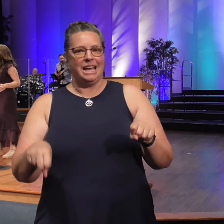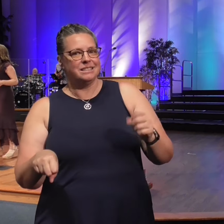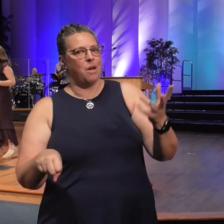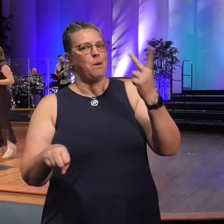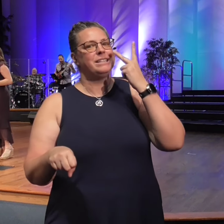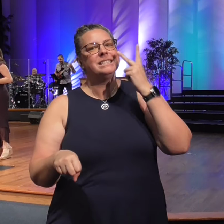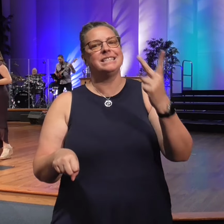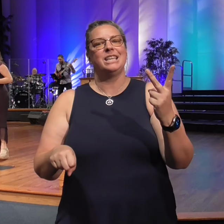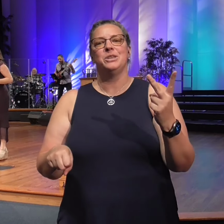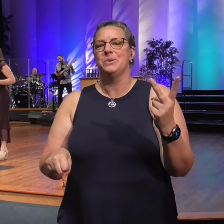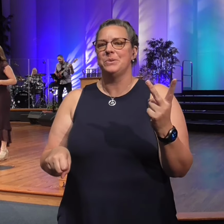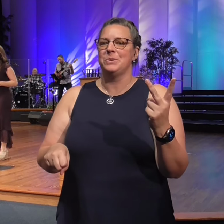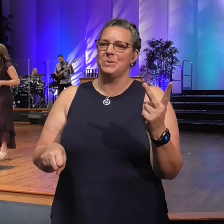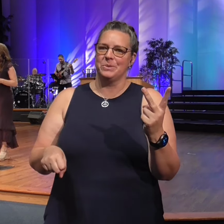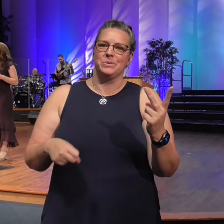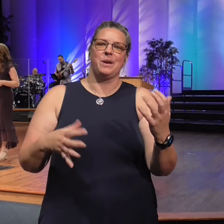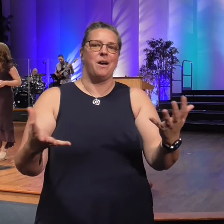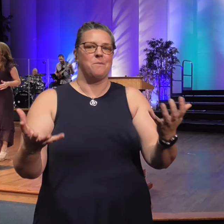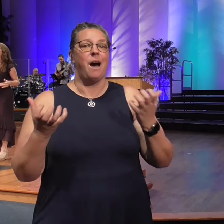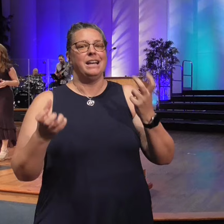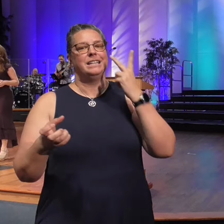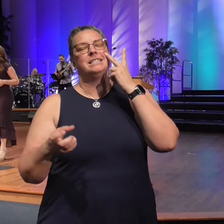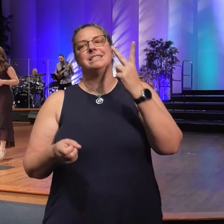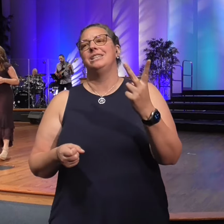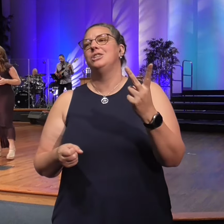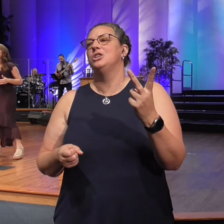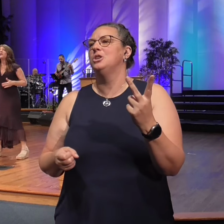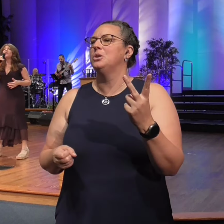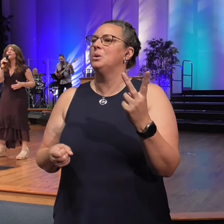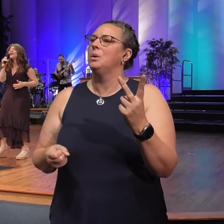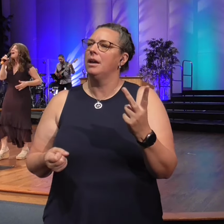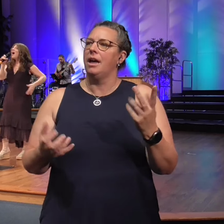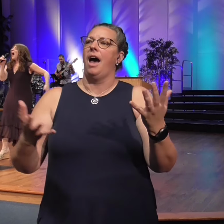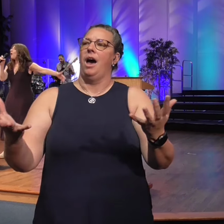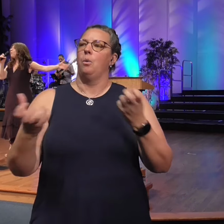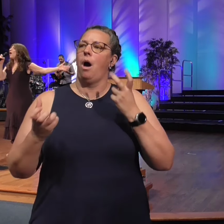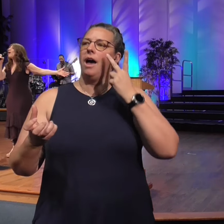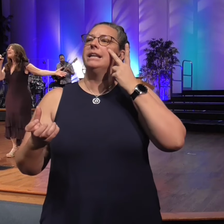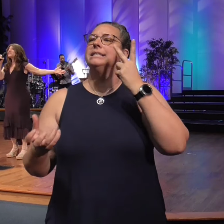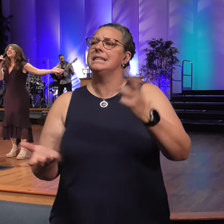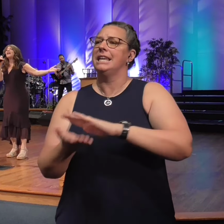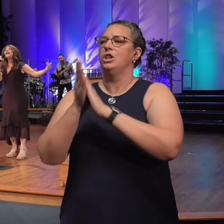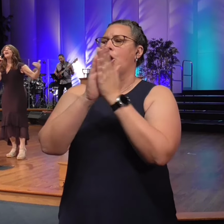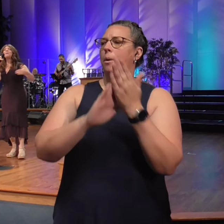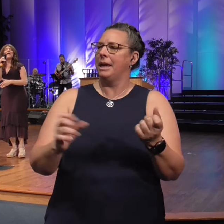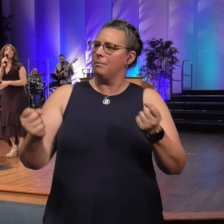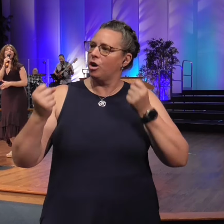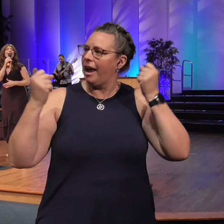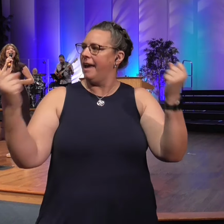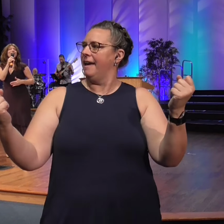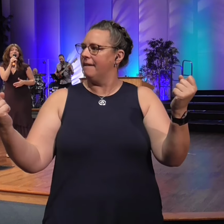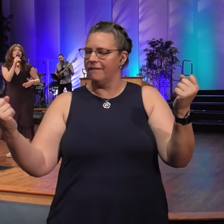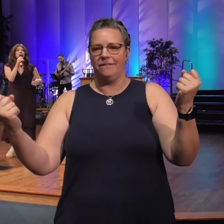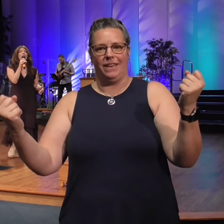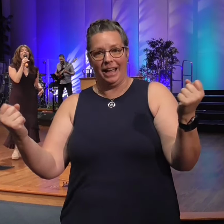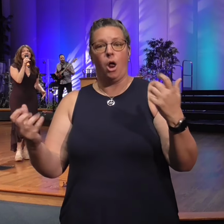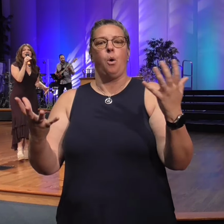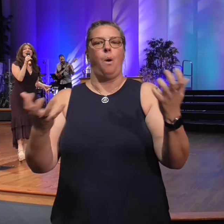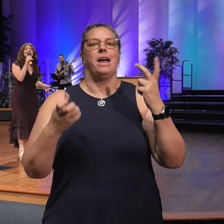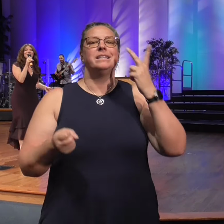just wanna see you, just wanna see you. I wanna see you be brave,